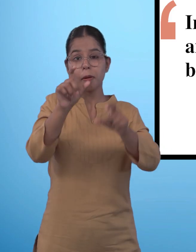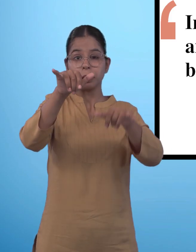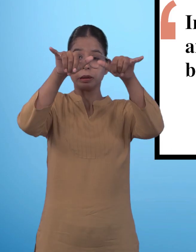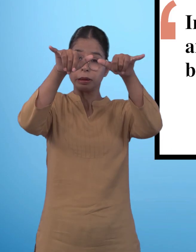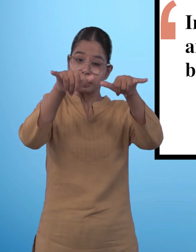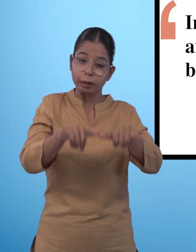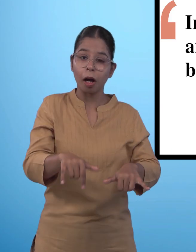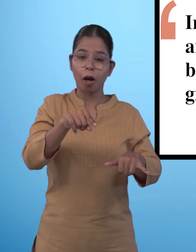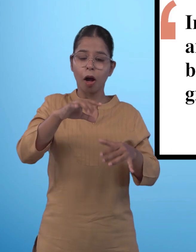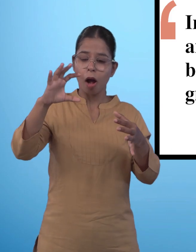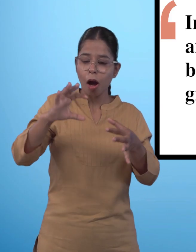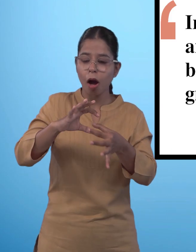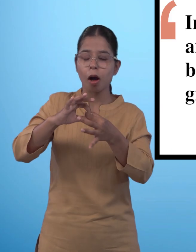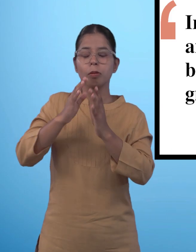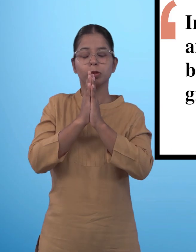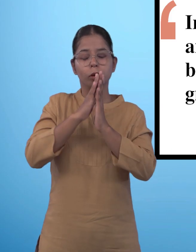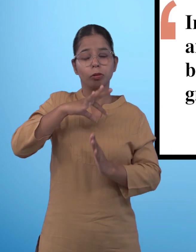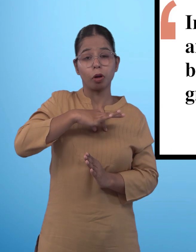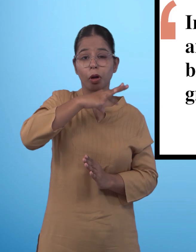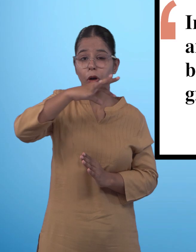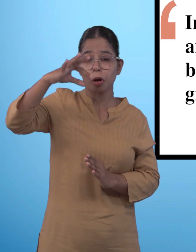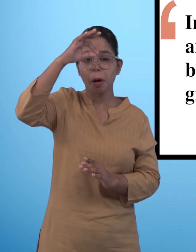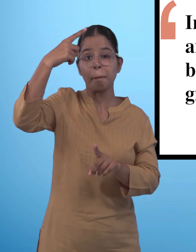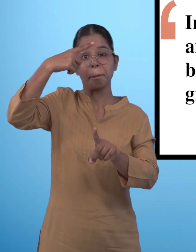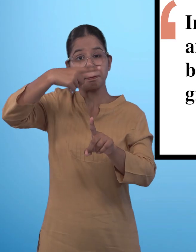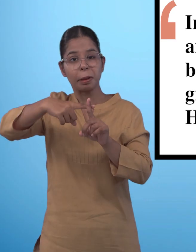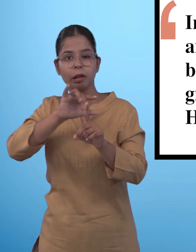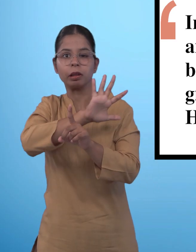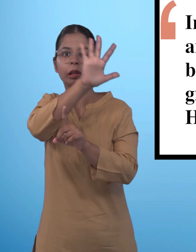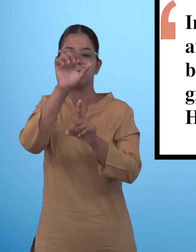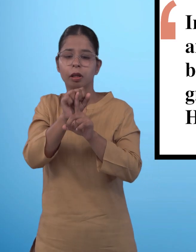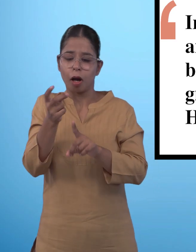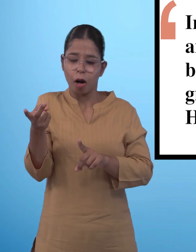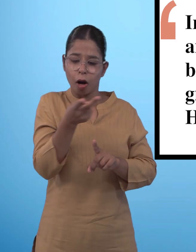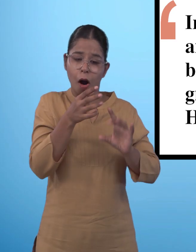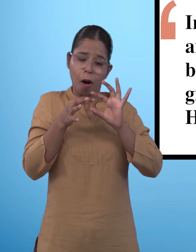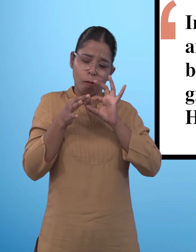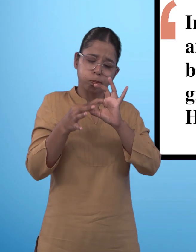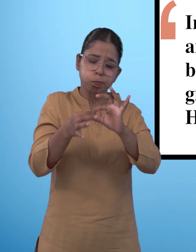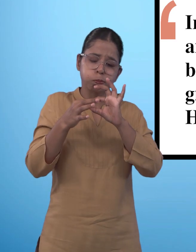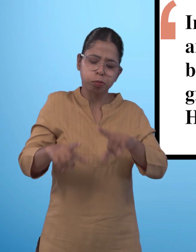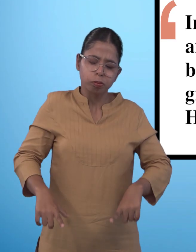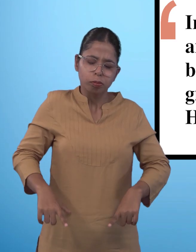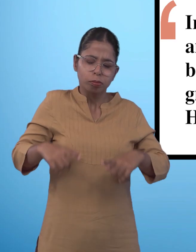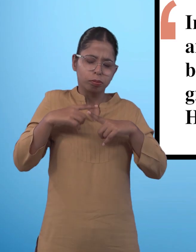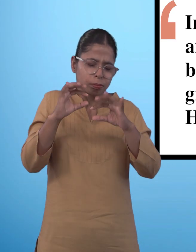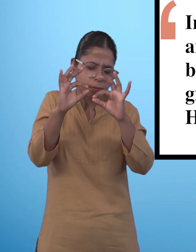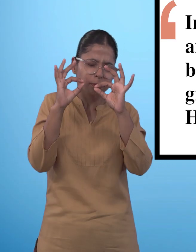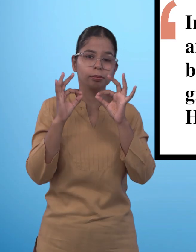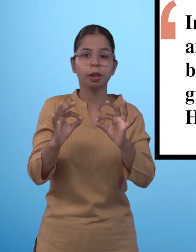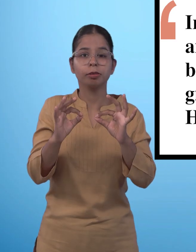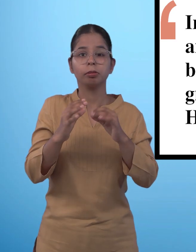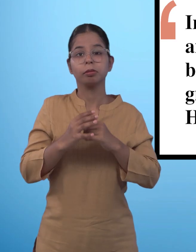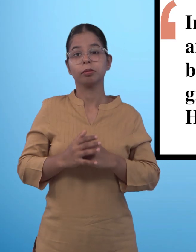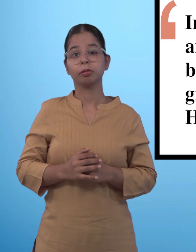the life of all this great surge of humanity between the Himalayas and the two seas.